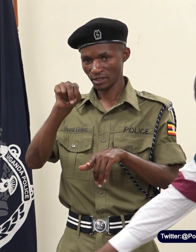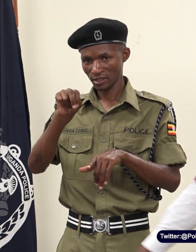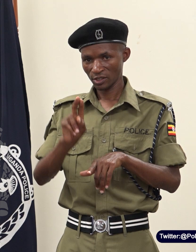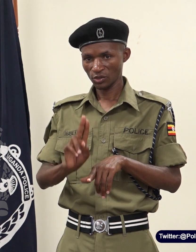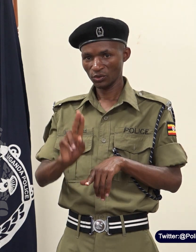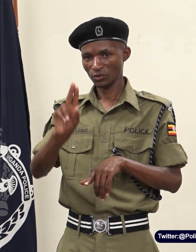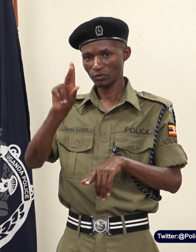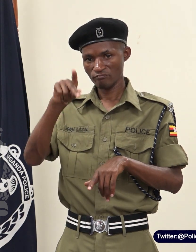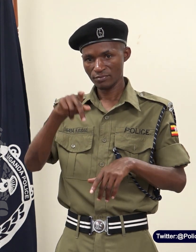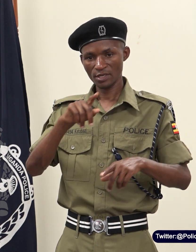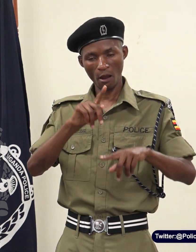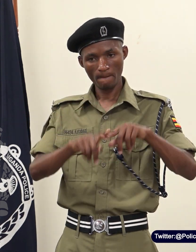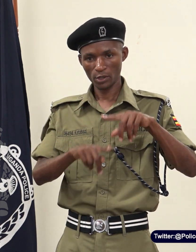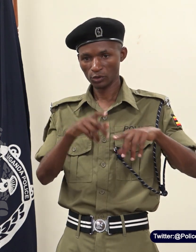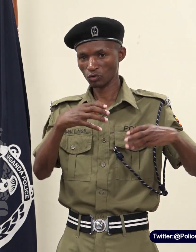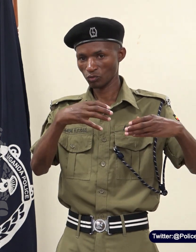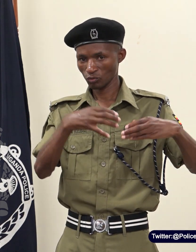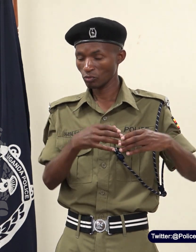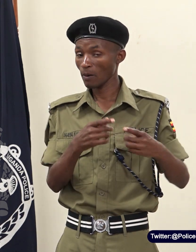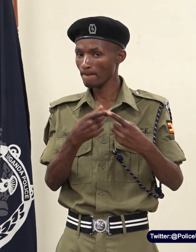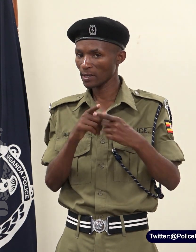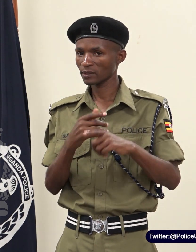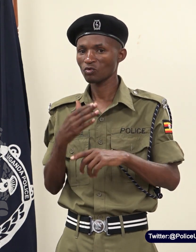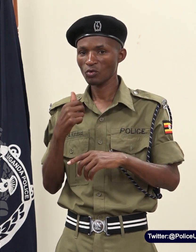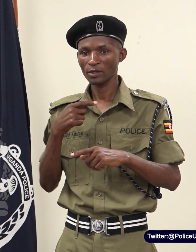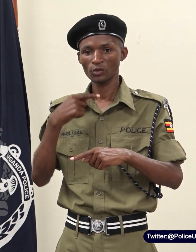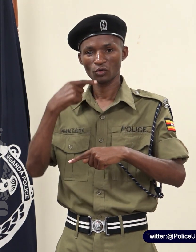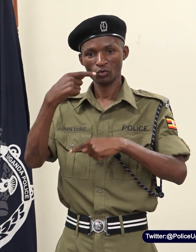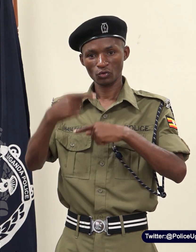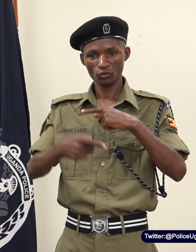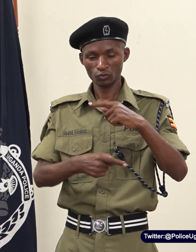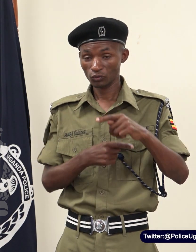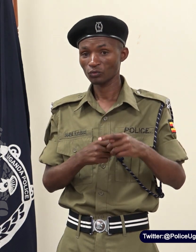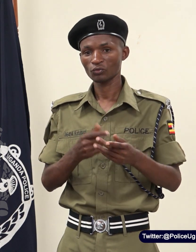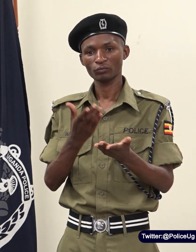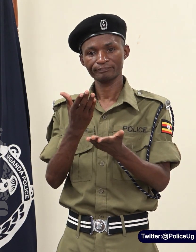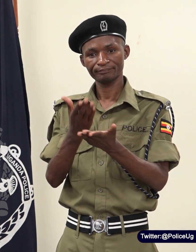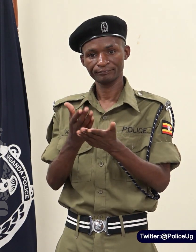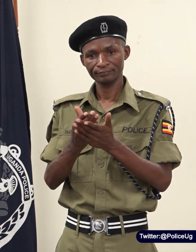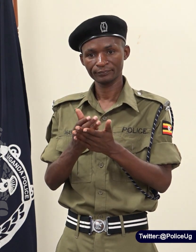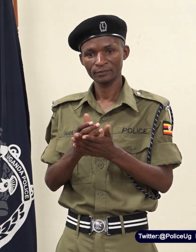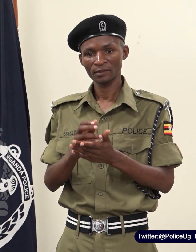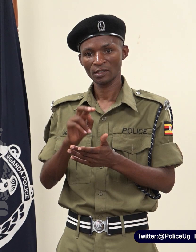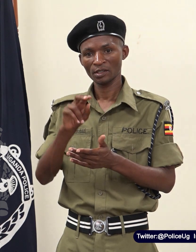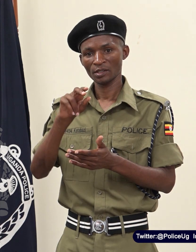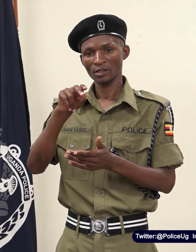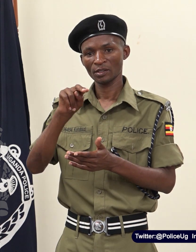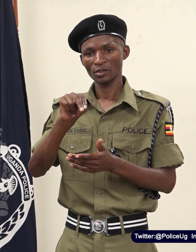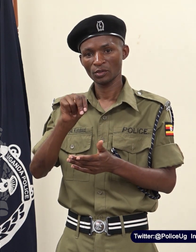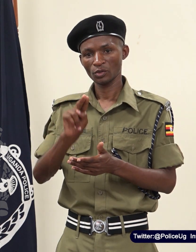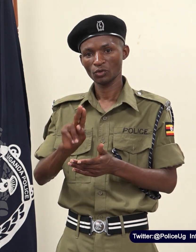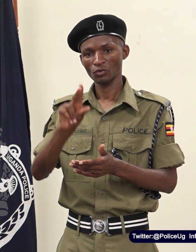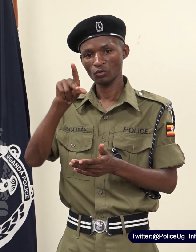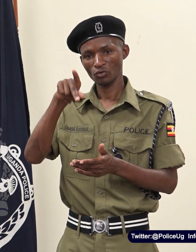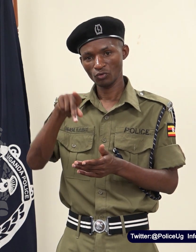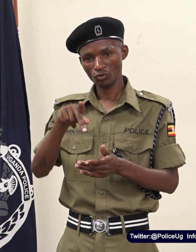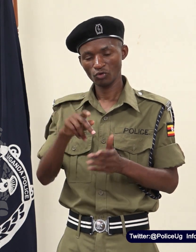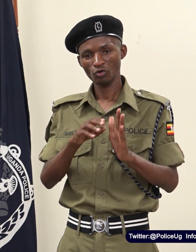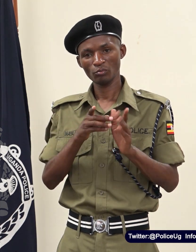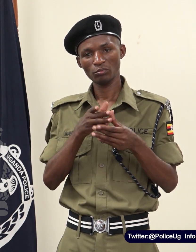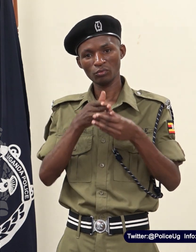But we want to continue to appeal to NUP leadership to hold very safe and secure mobilization